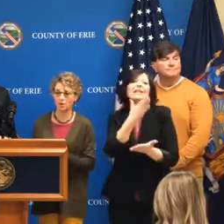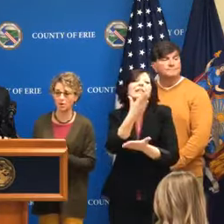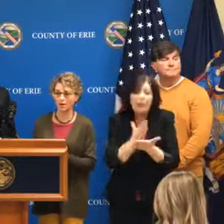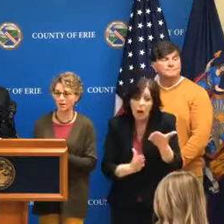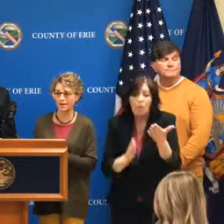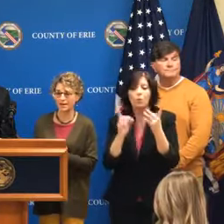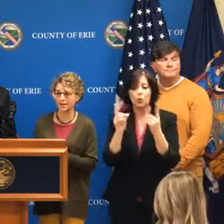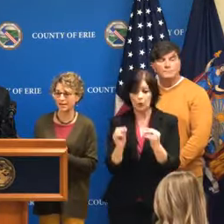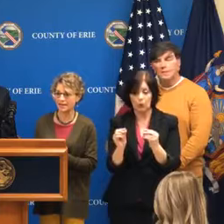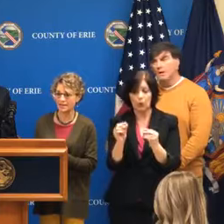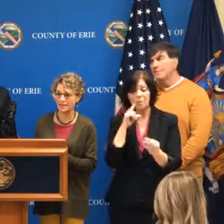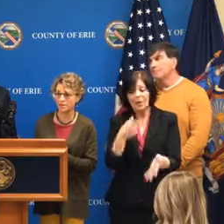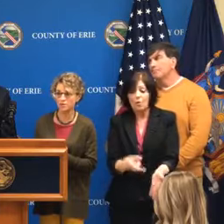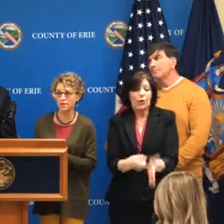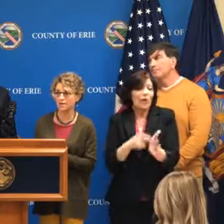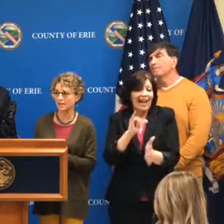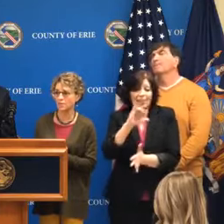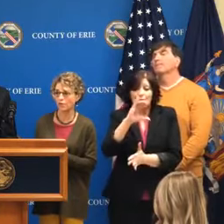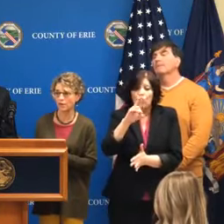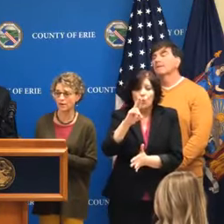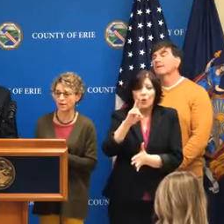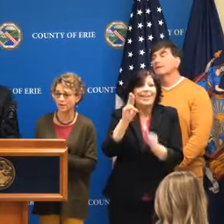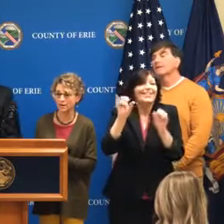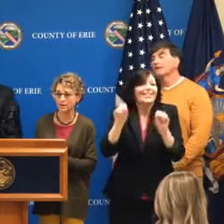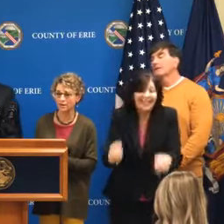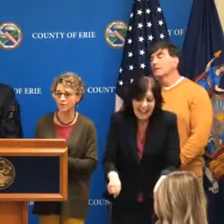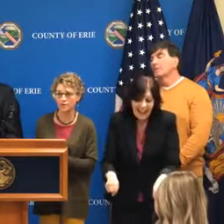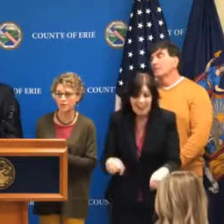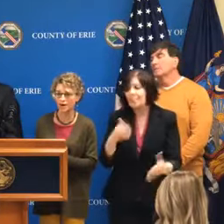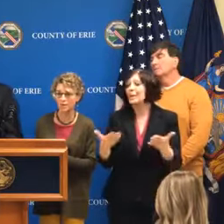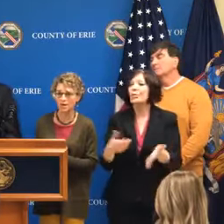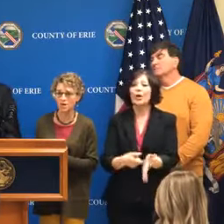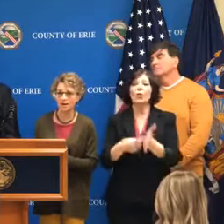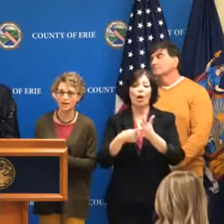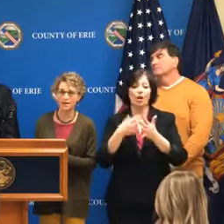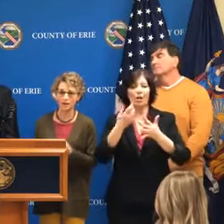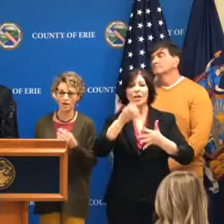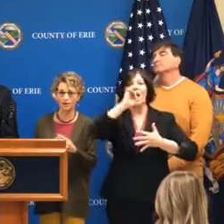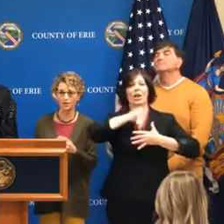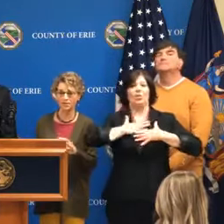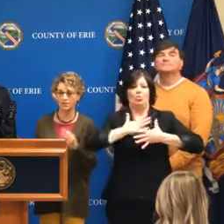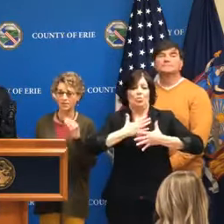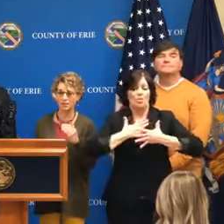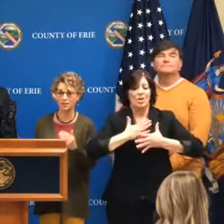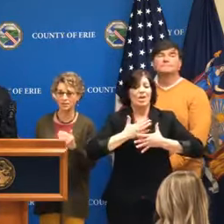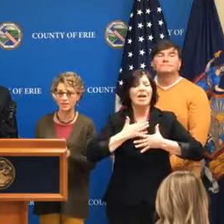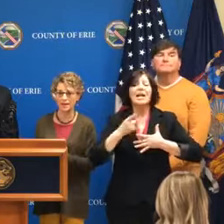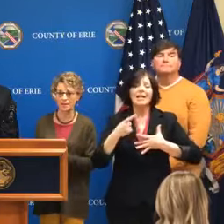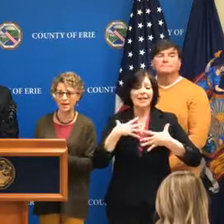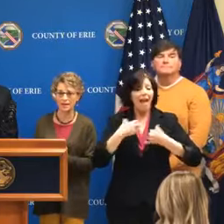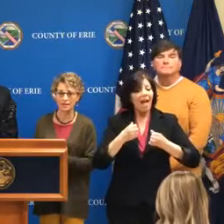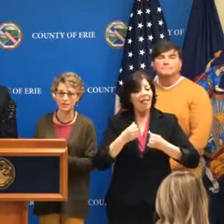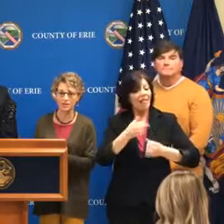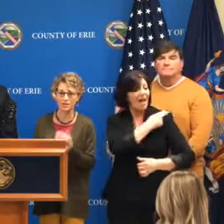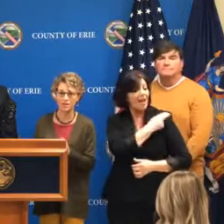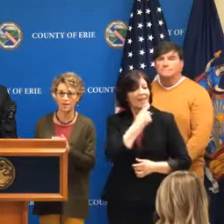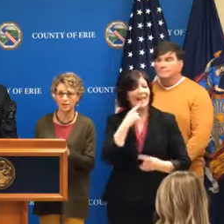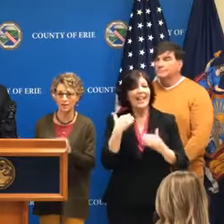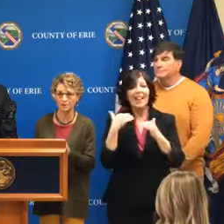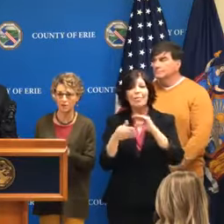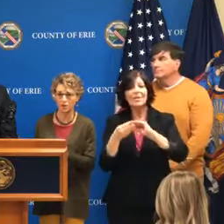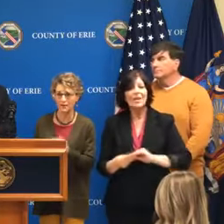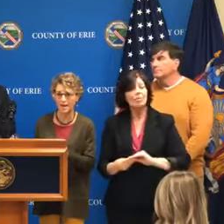may require a bed in the ICU. They may require ventilators or ECMO, and our healthcare system has a limited capacity for this. So we